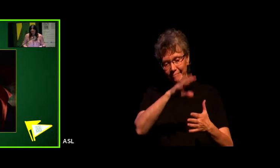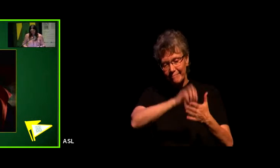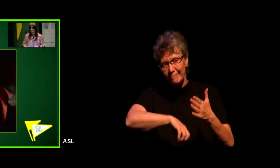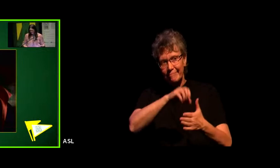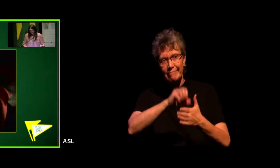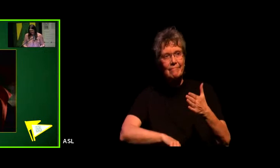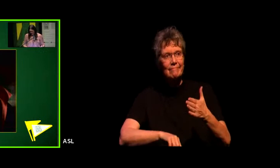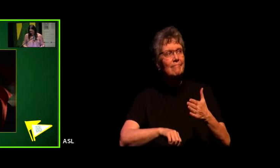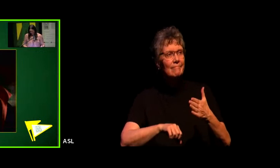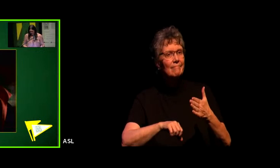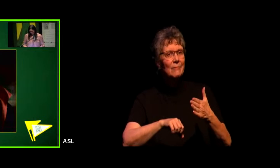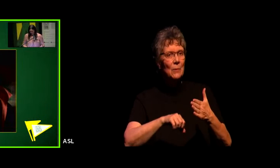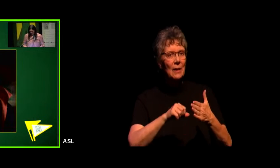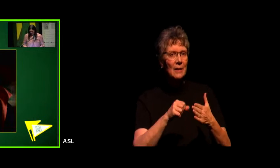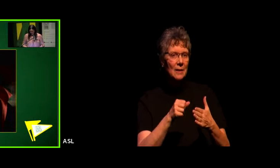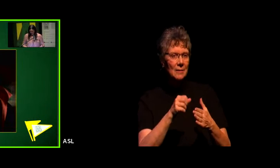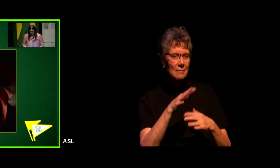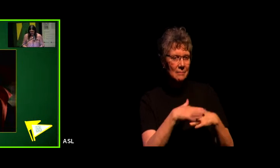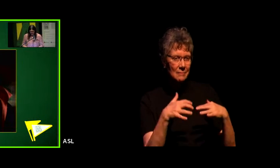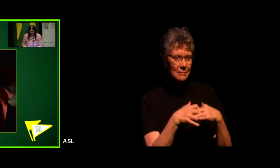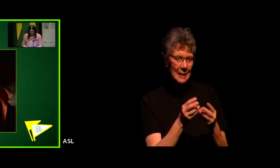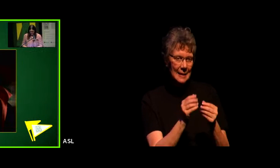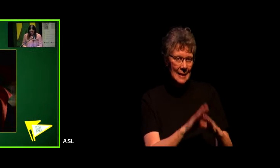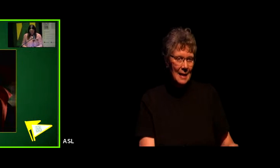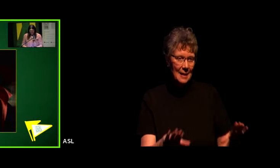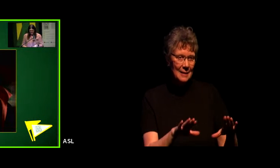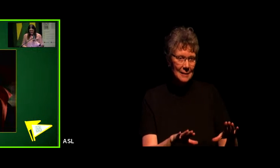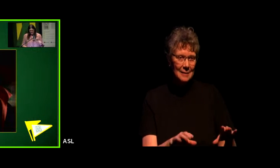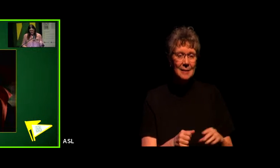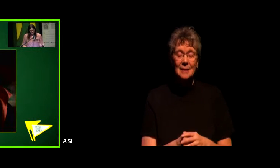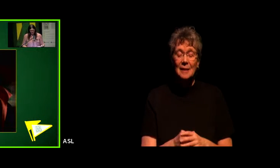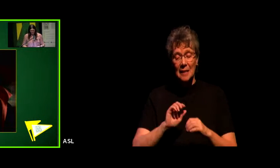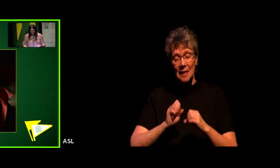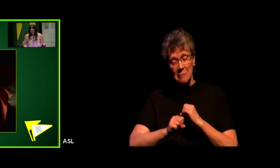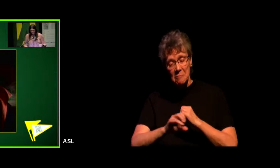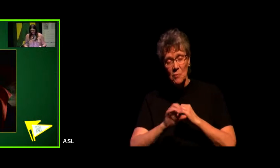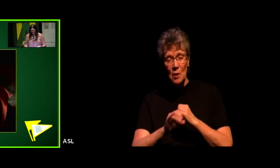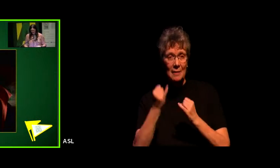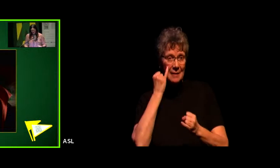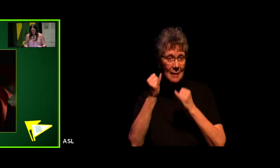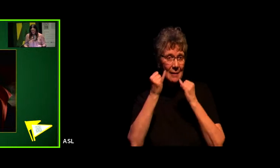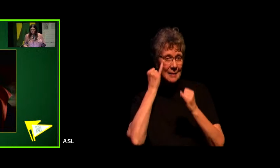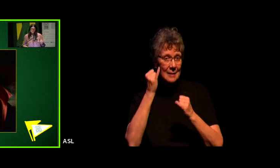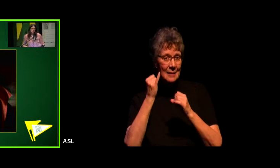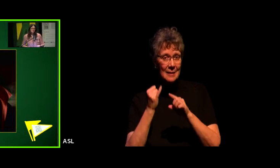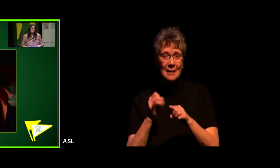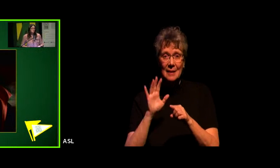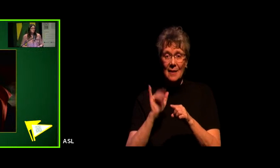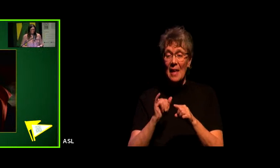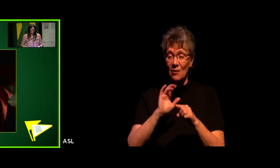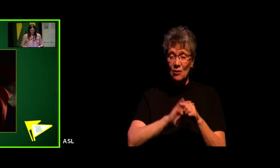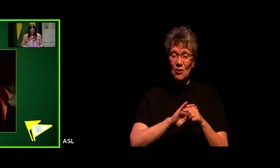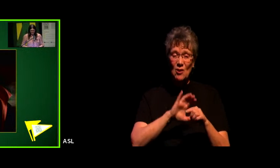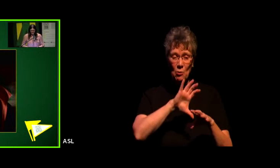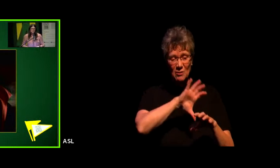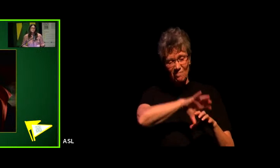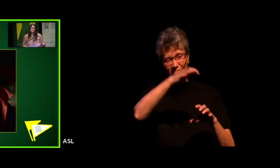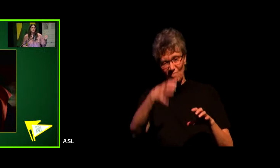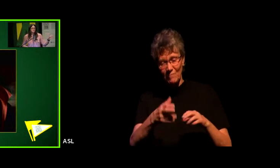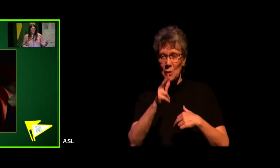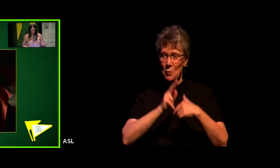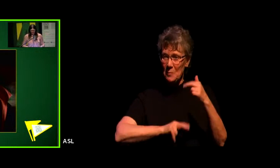nations, who then had no historical connection to the land. And this idea of an earlier people being killed off is also something that's popular in white supremacy,